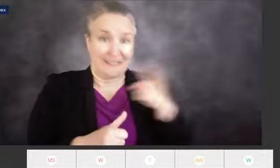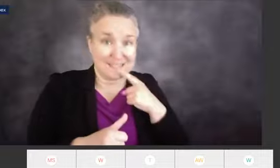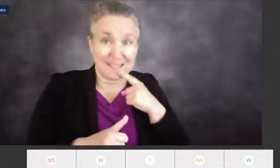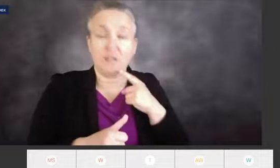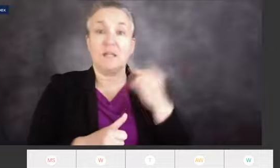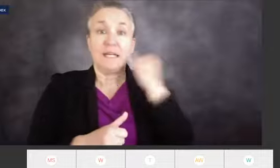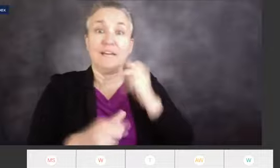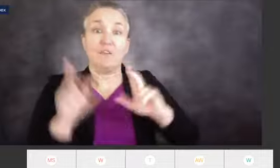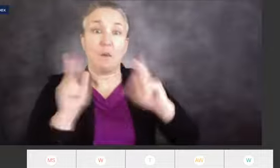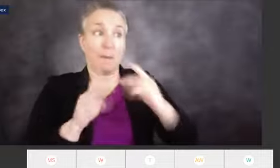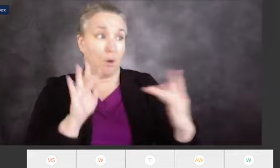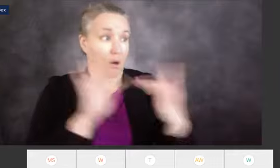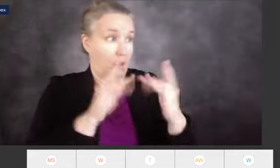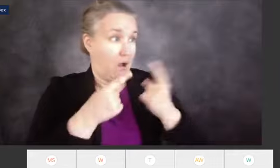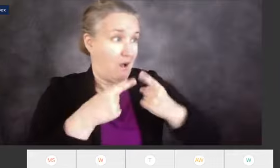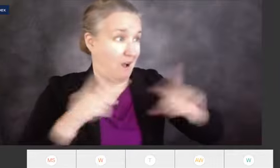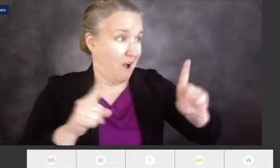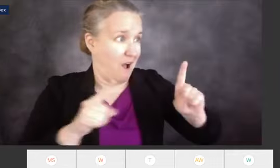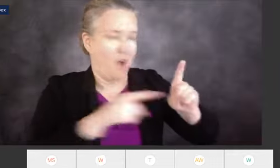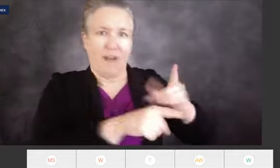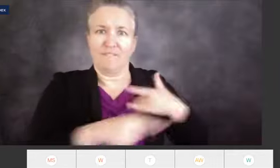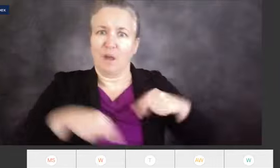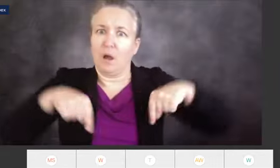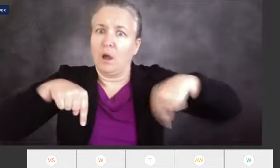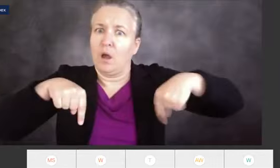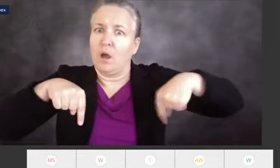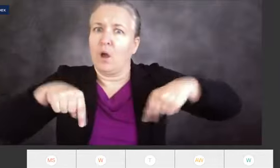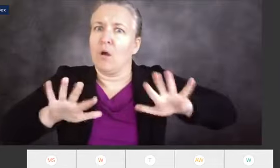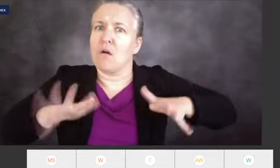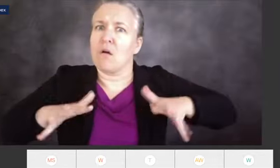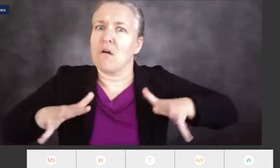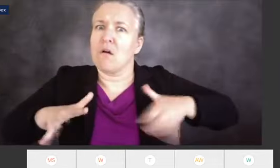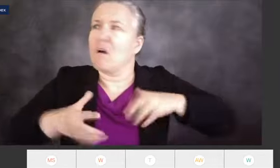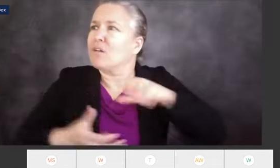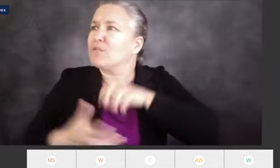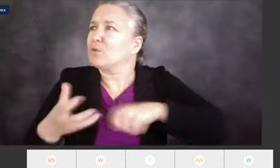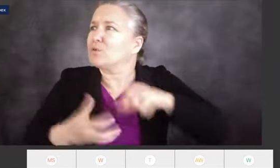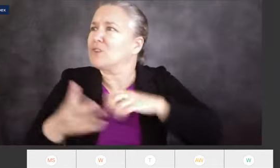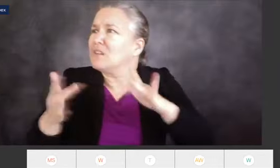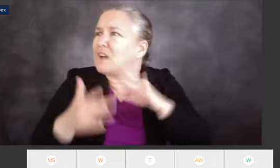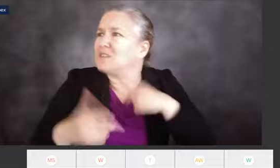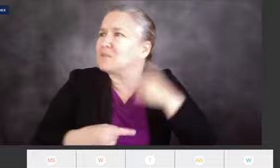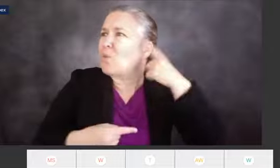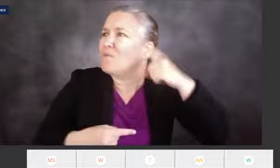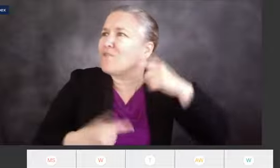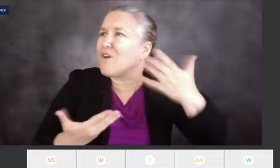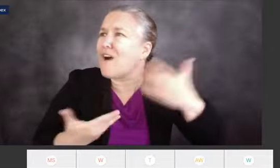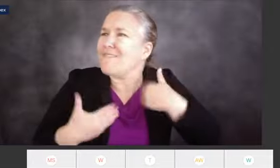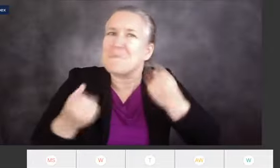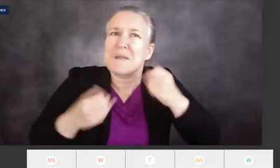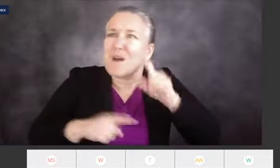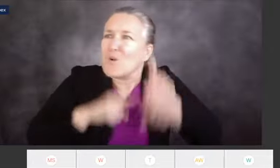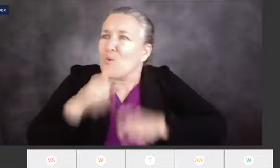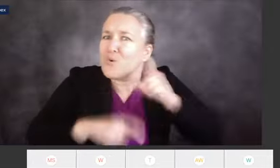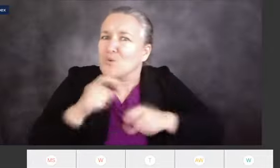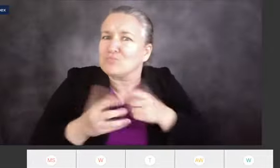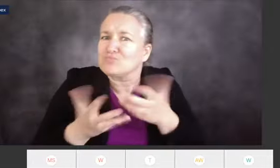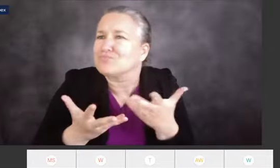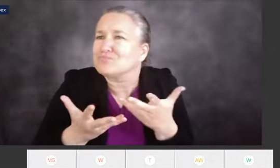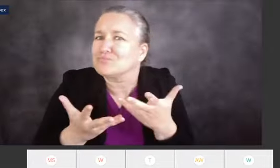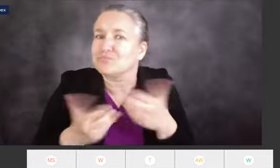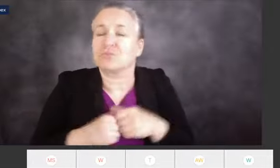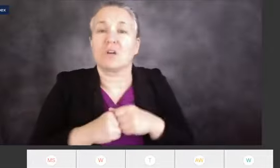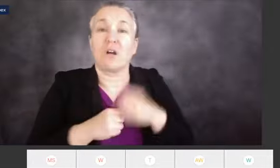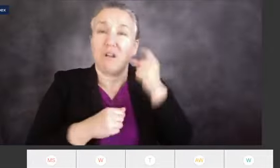with people, that people are very anxious and they're very confused, and they always have a lot of questions.